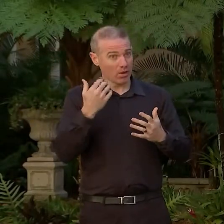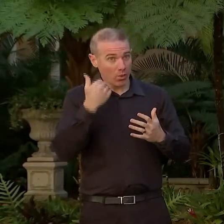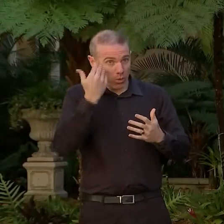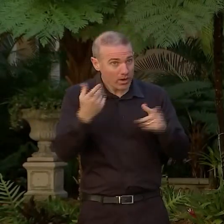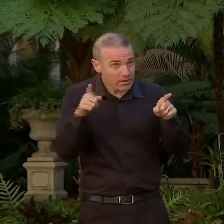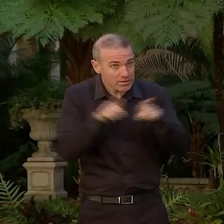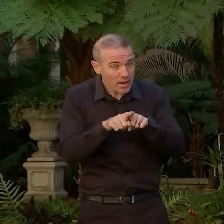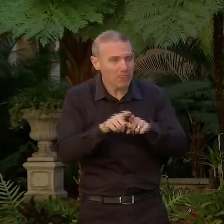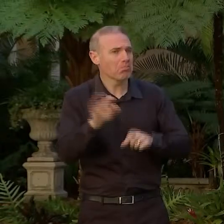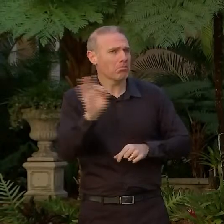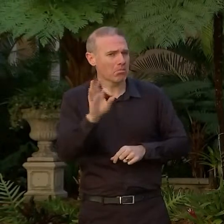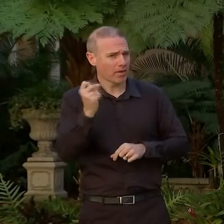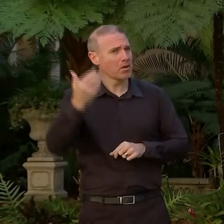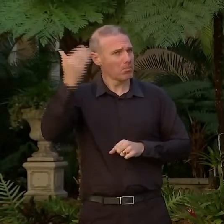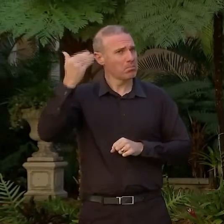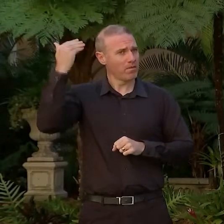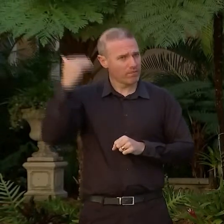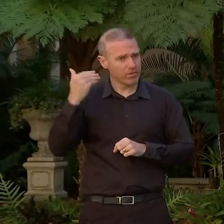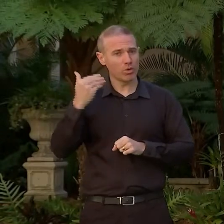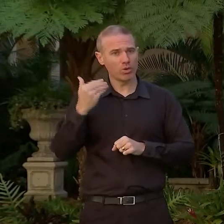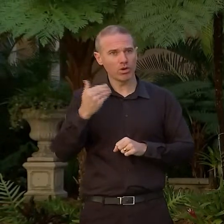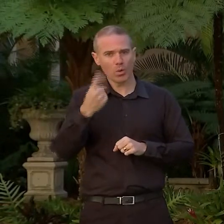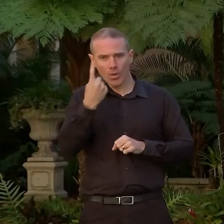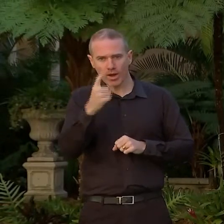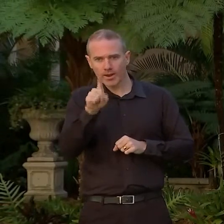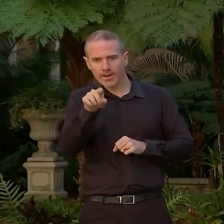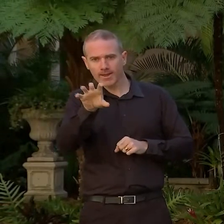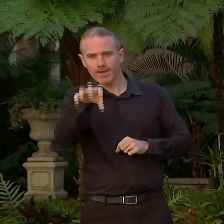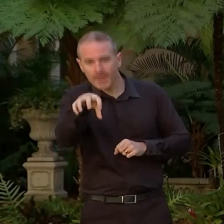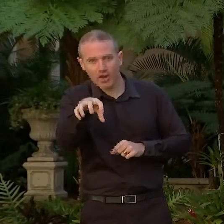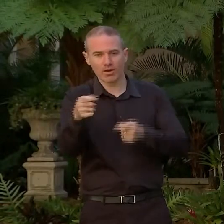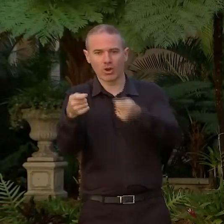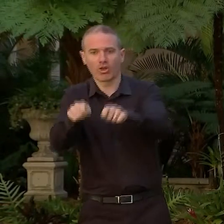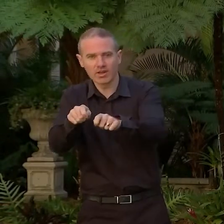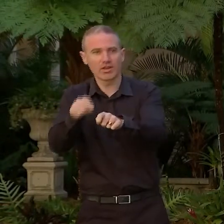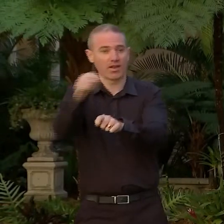where we've been able to restrict the local government area further.